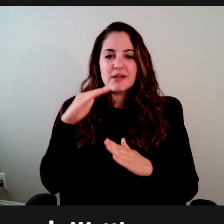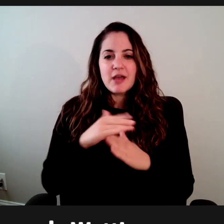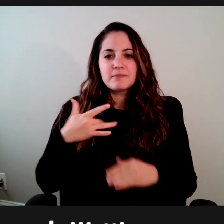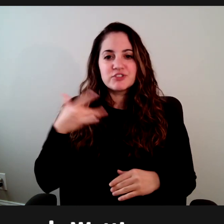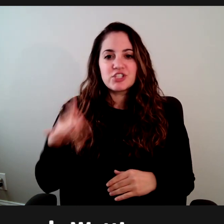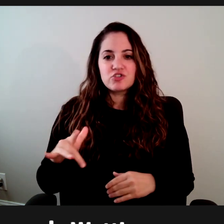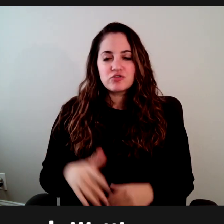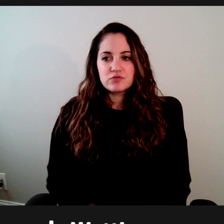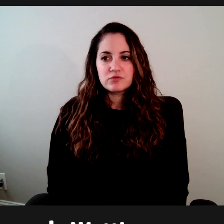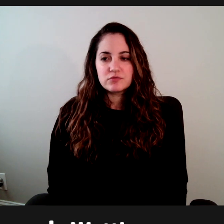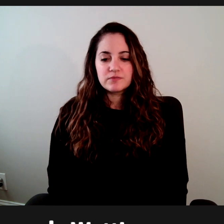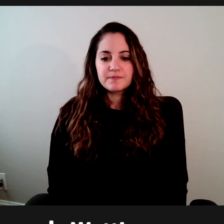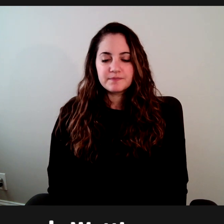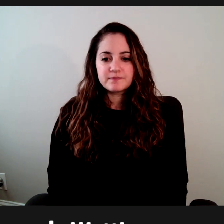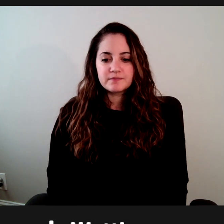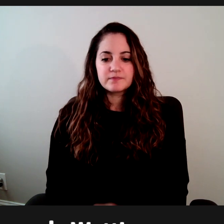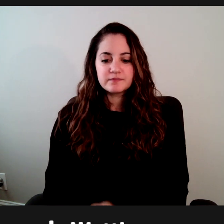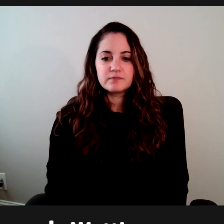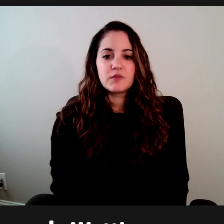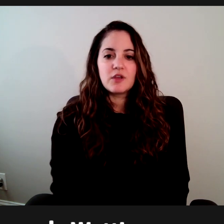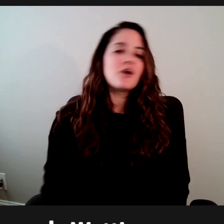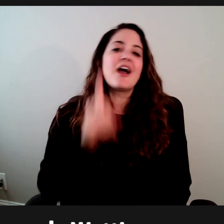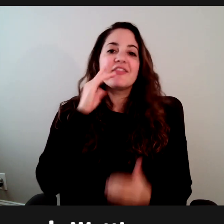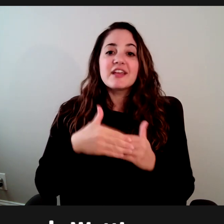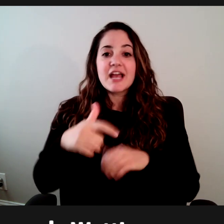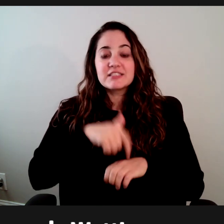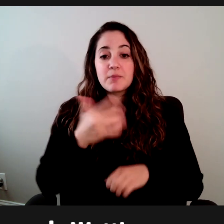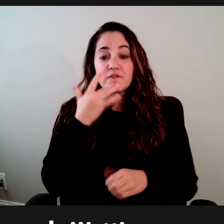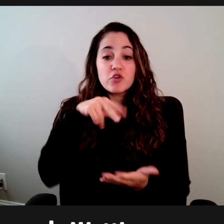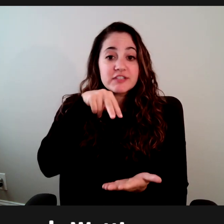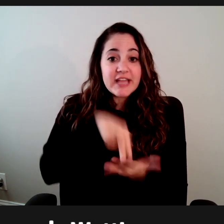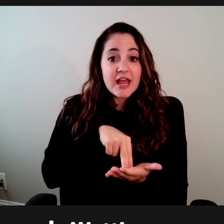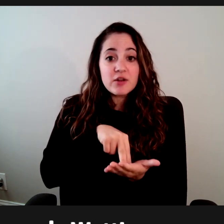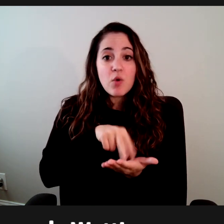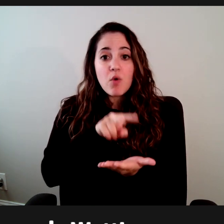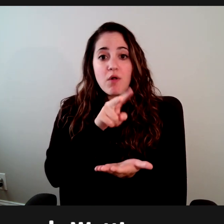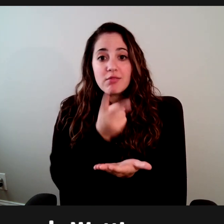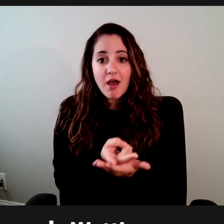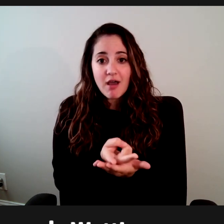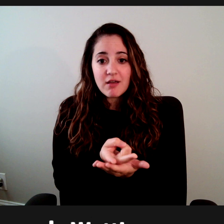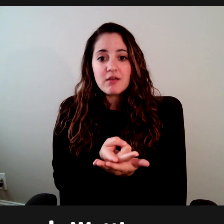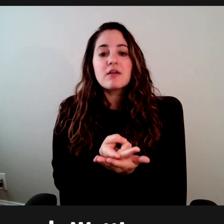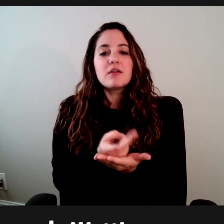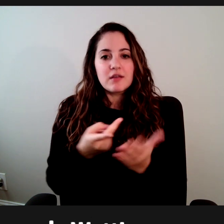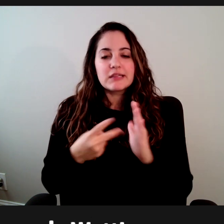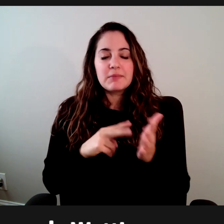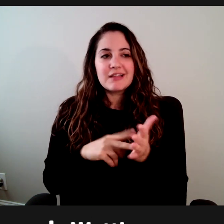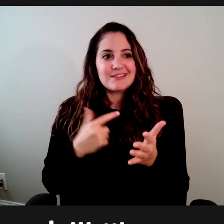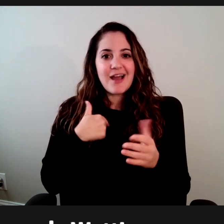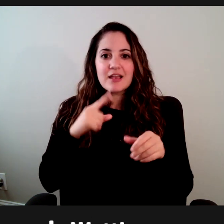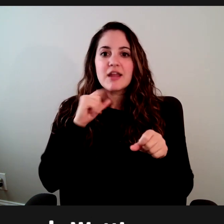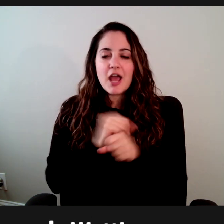predominant sensation. So if I would have asked to either stand up or to go lie down or something so that I could have